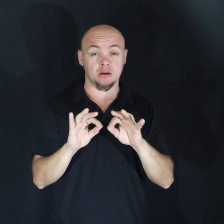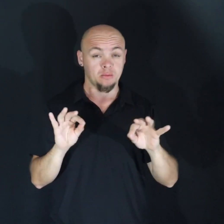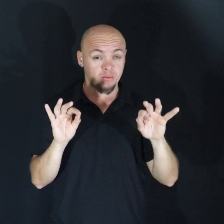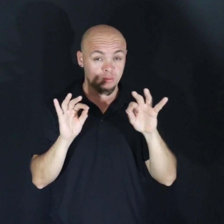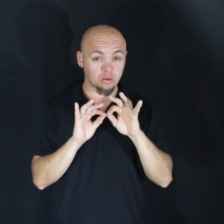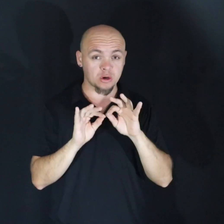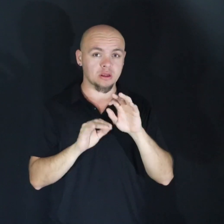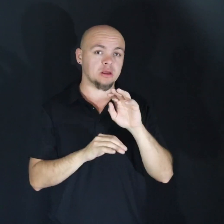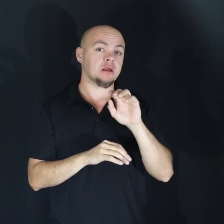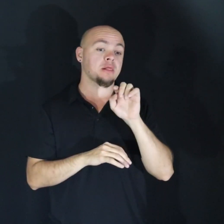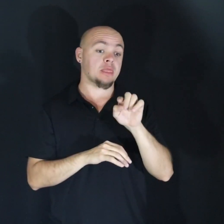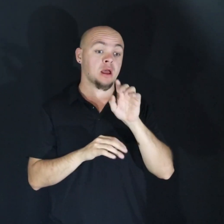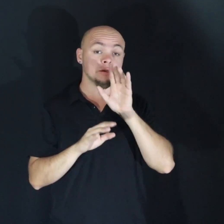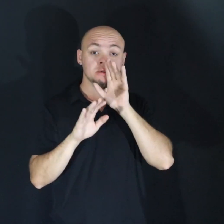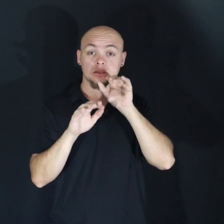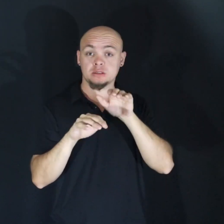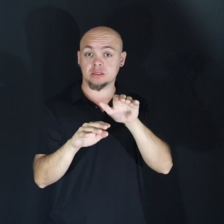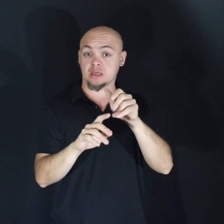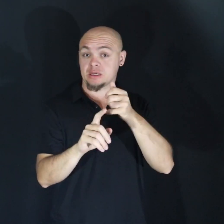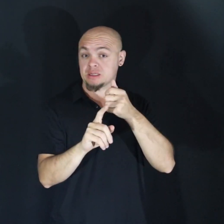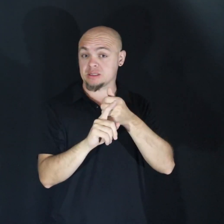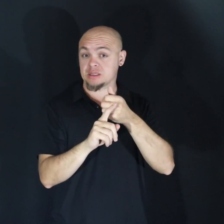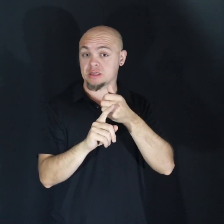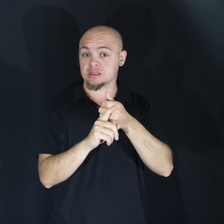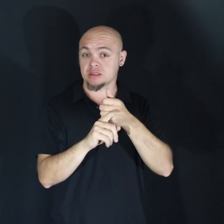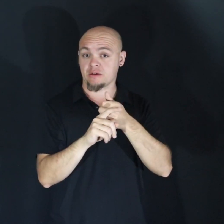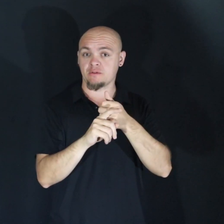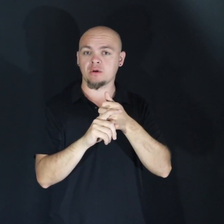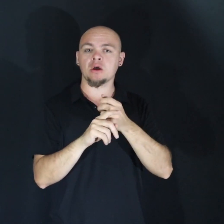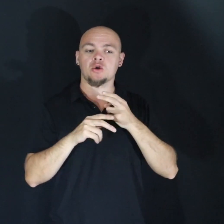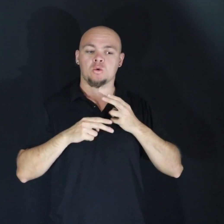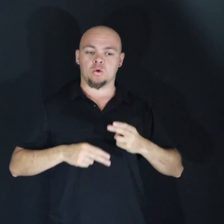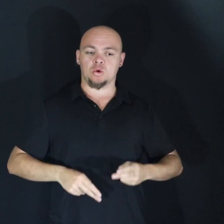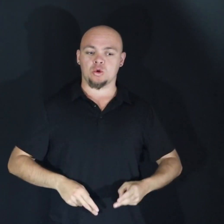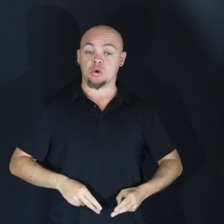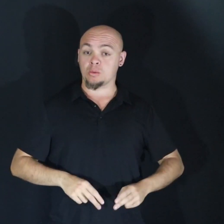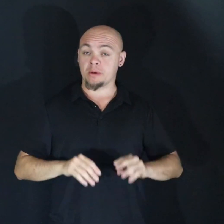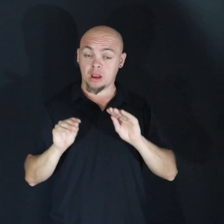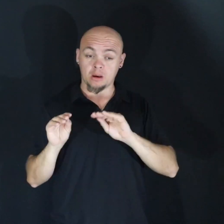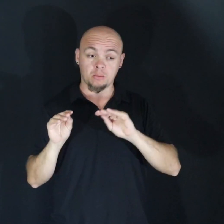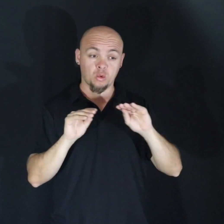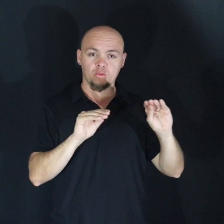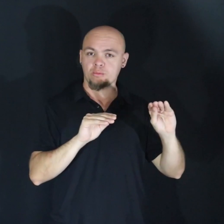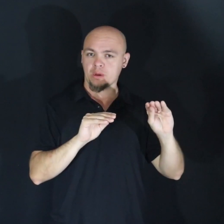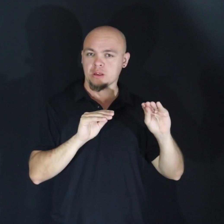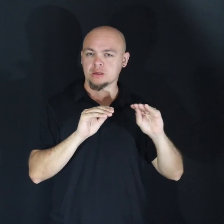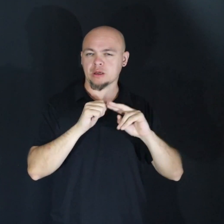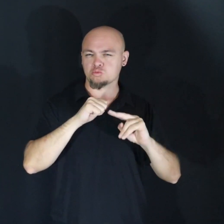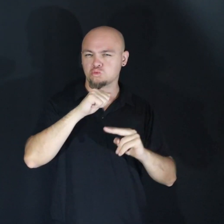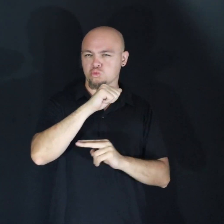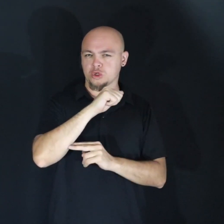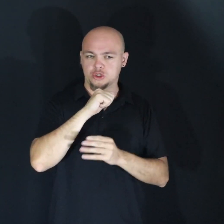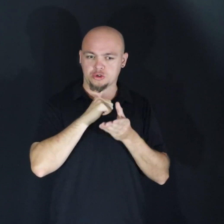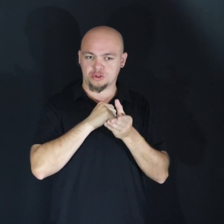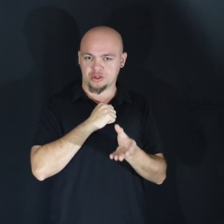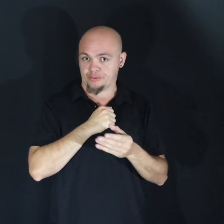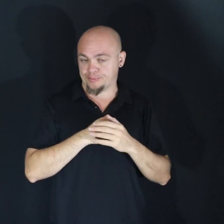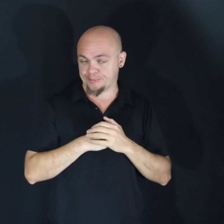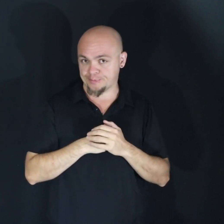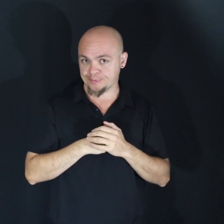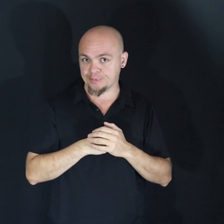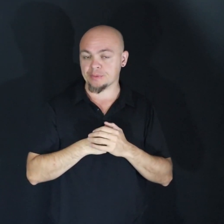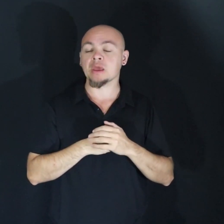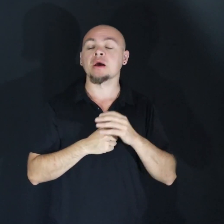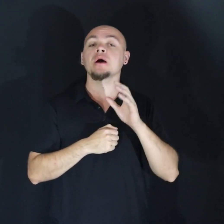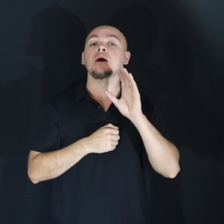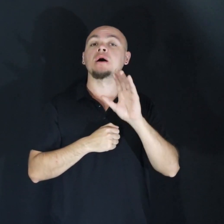the Mediterranean is a bridge of human migrations. Since the very beginning of time,